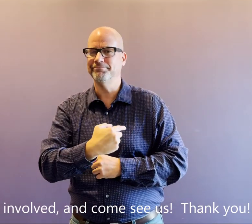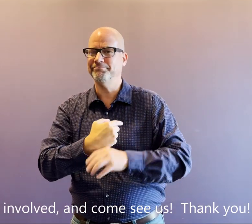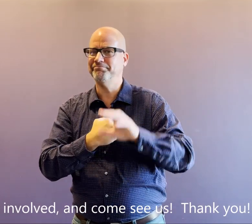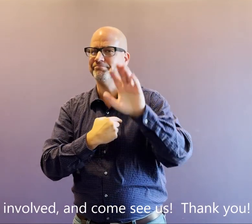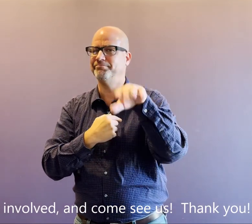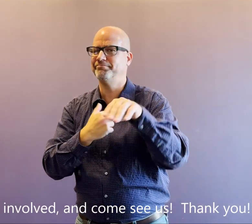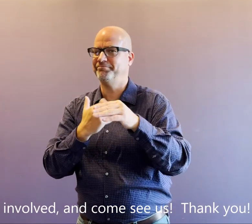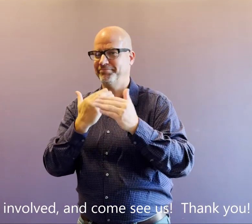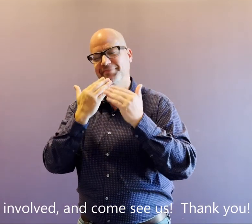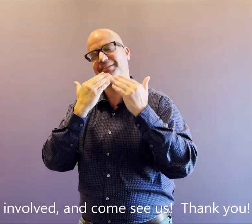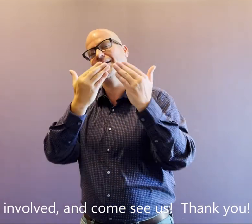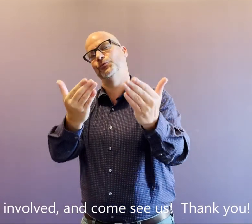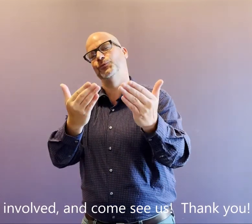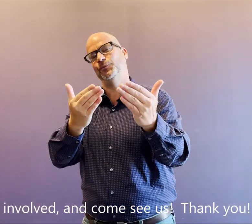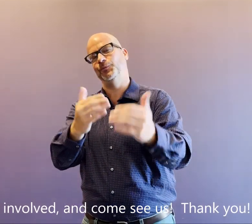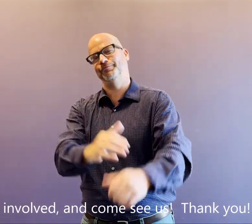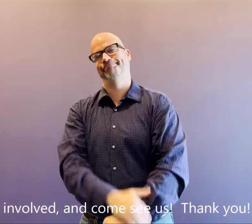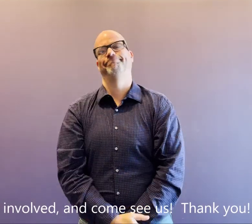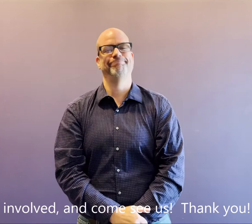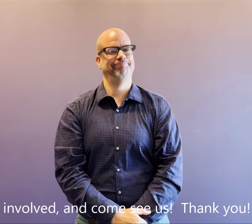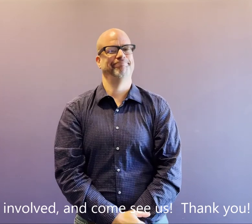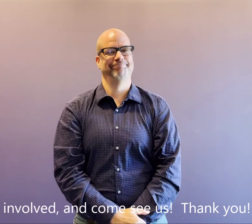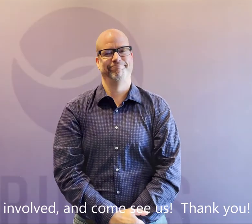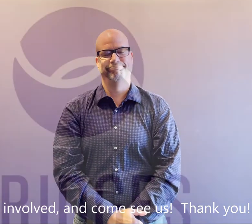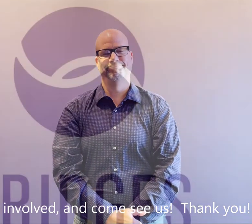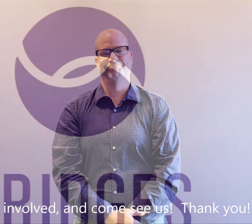And come see us. Thank you.